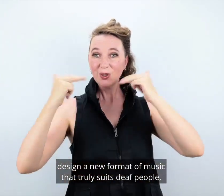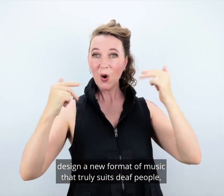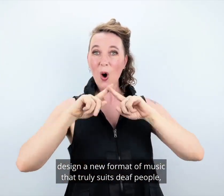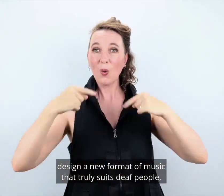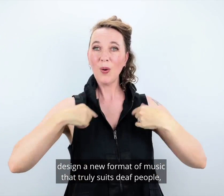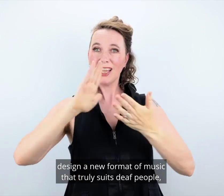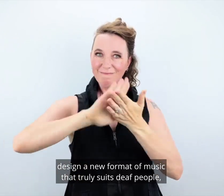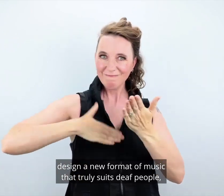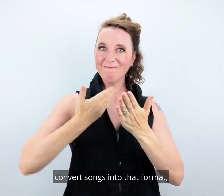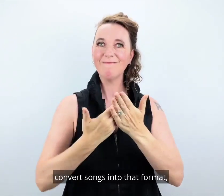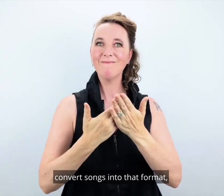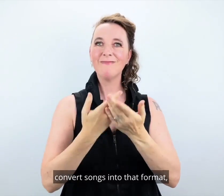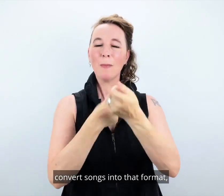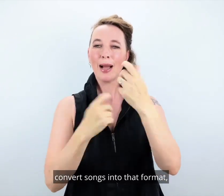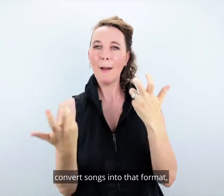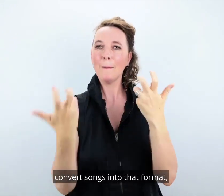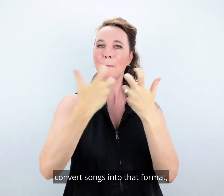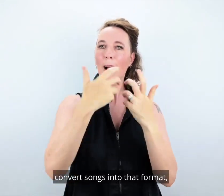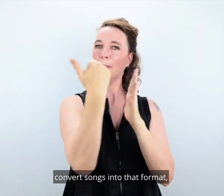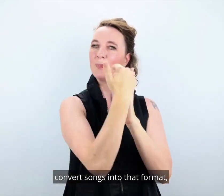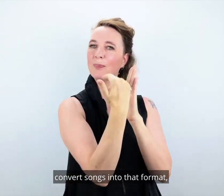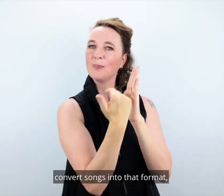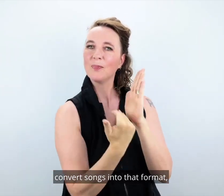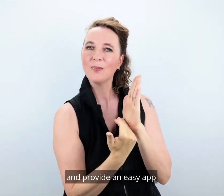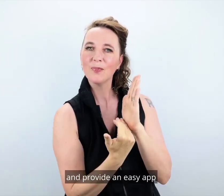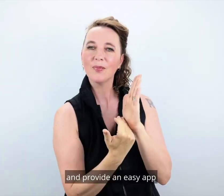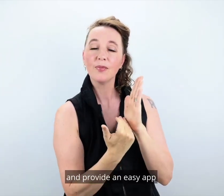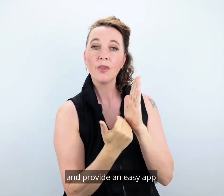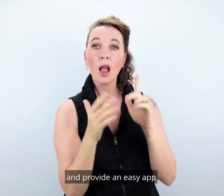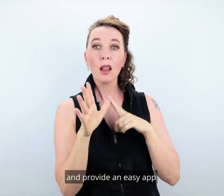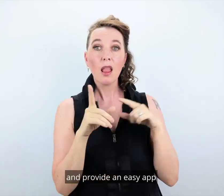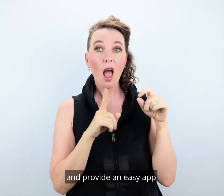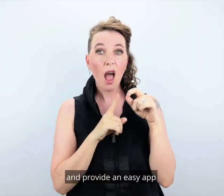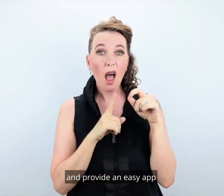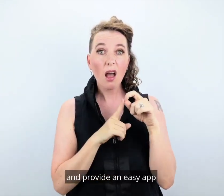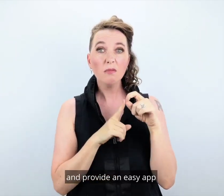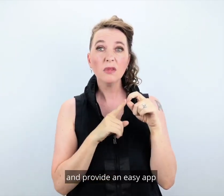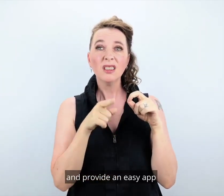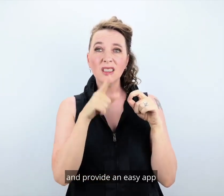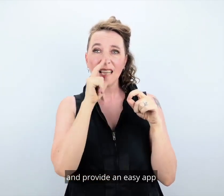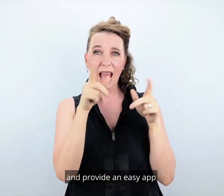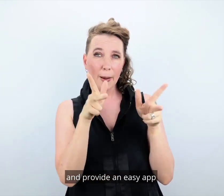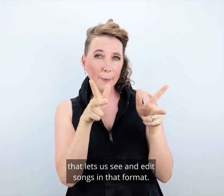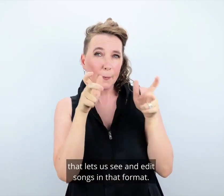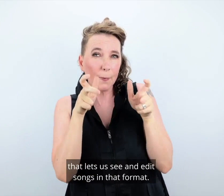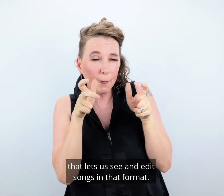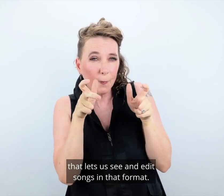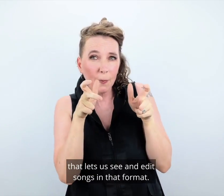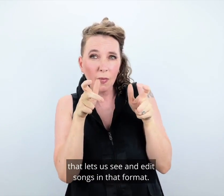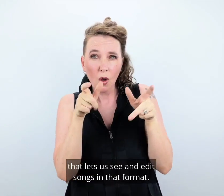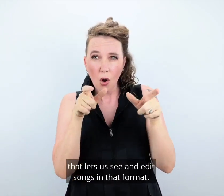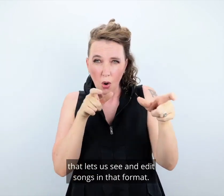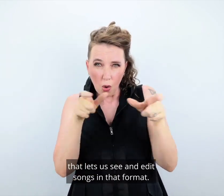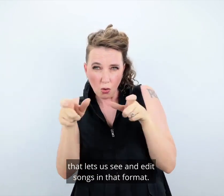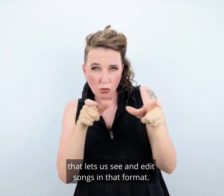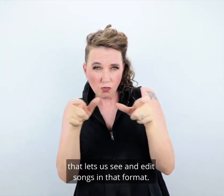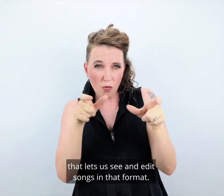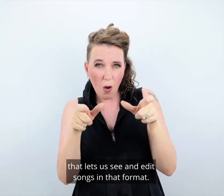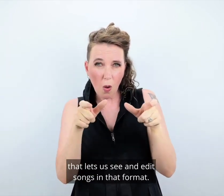people. Convert songs into that format and provide an easy app that lets us see and edit